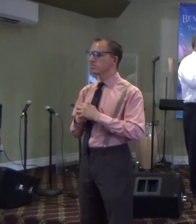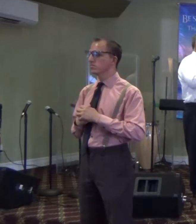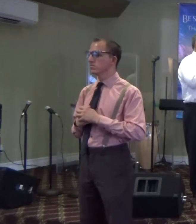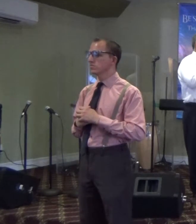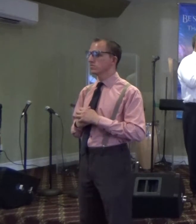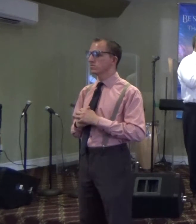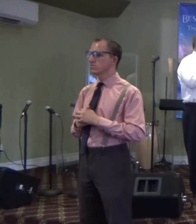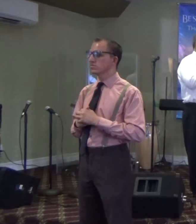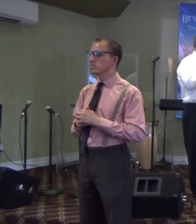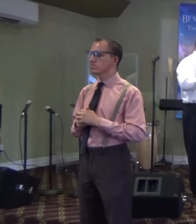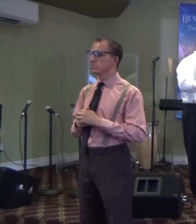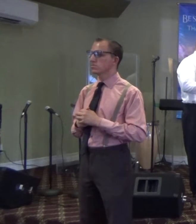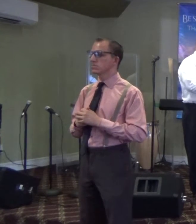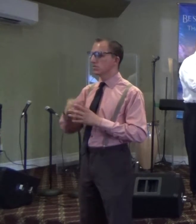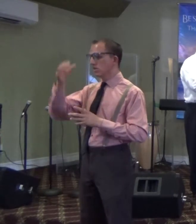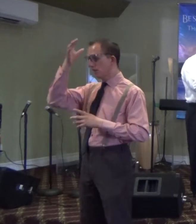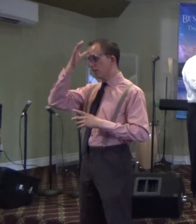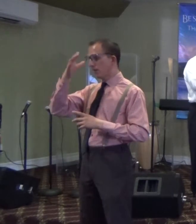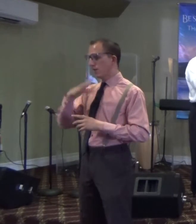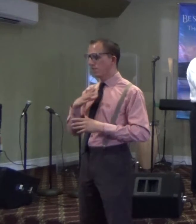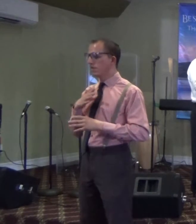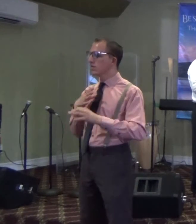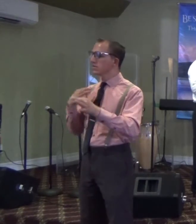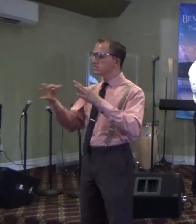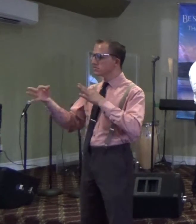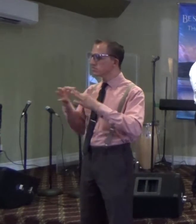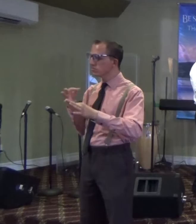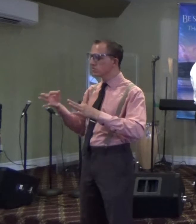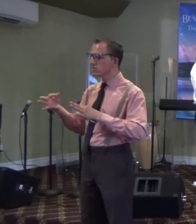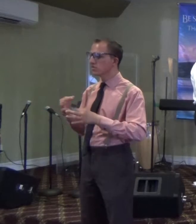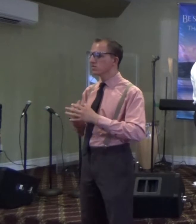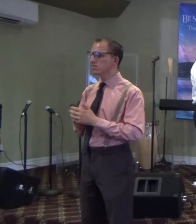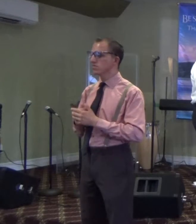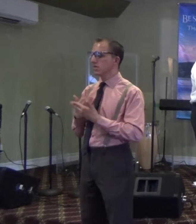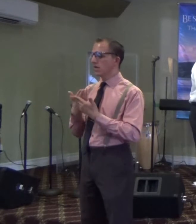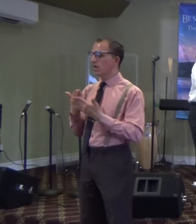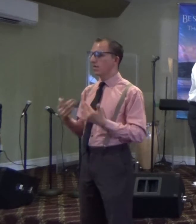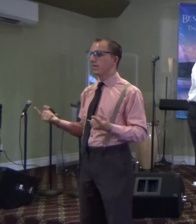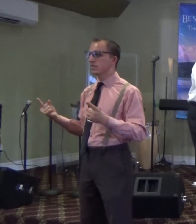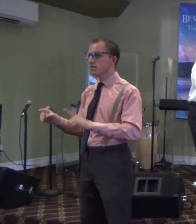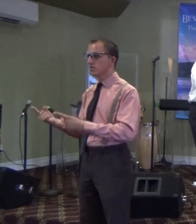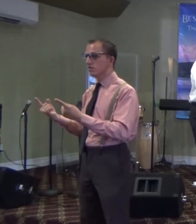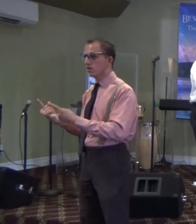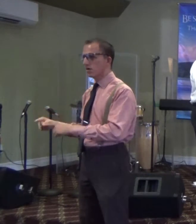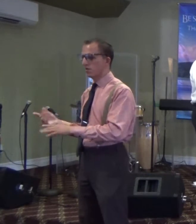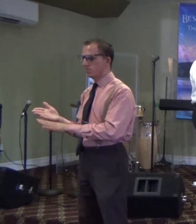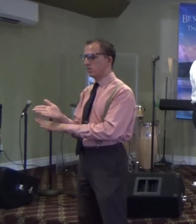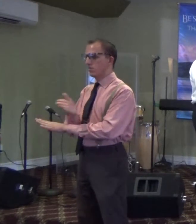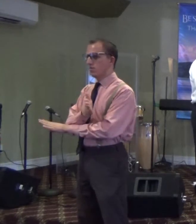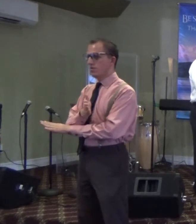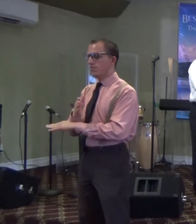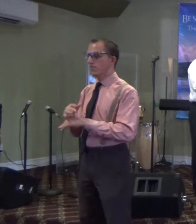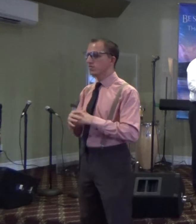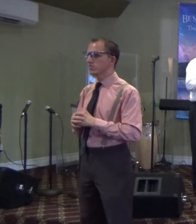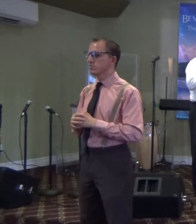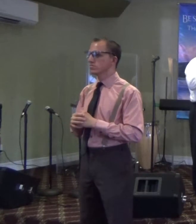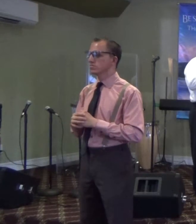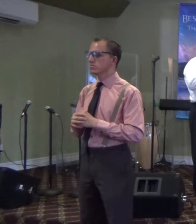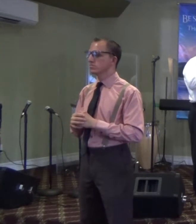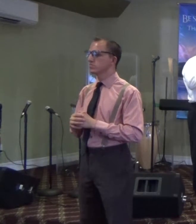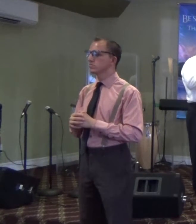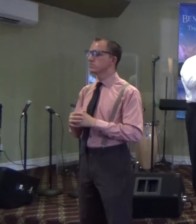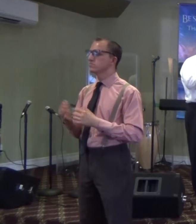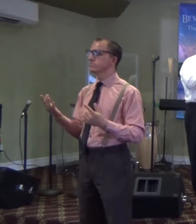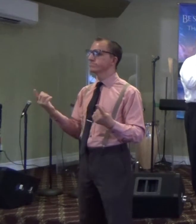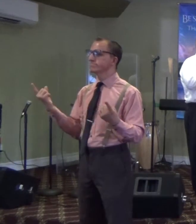focus. Empezó a He began to explicarme explain todos los sucesos all the events que le habían venido a su that